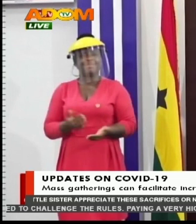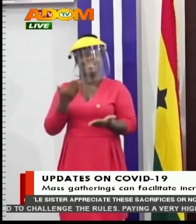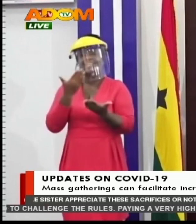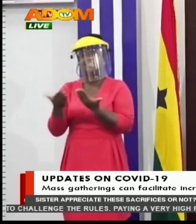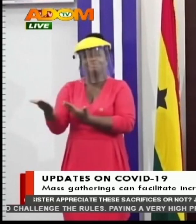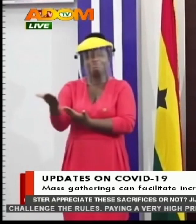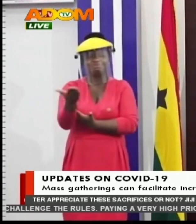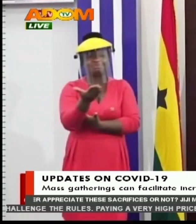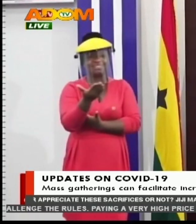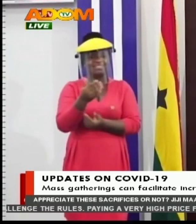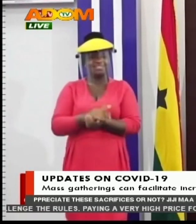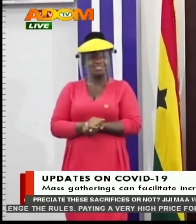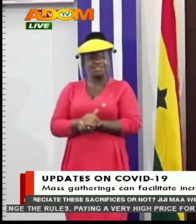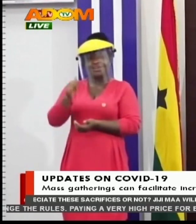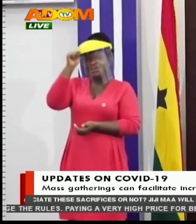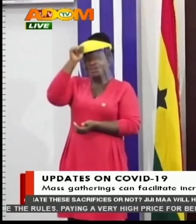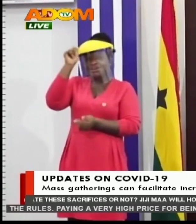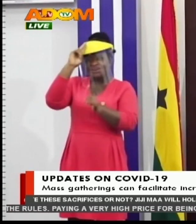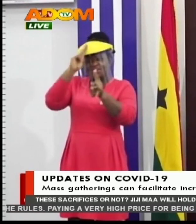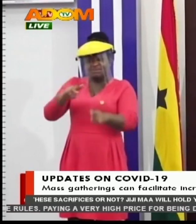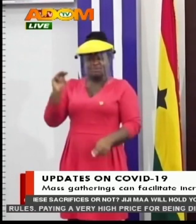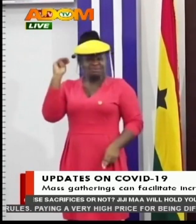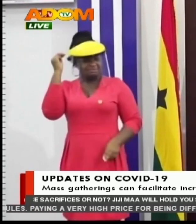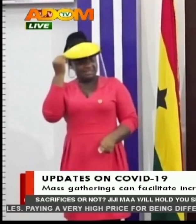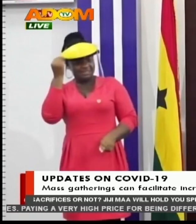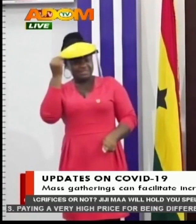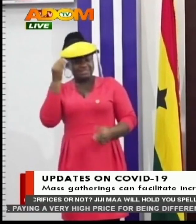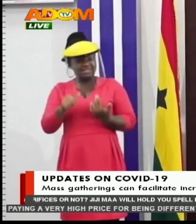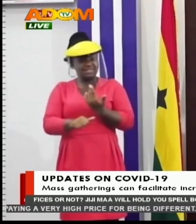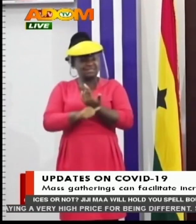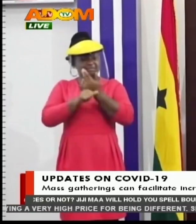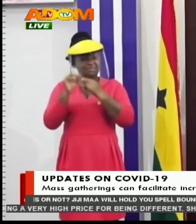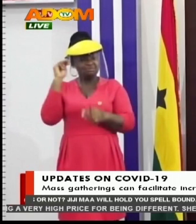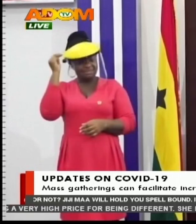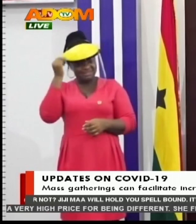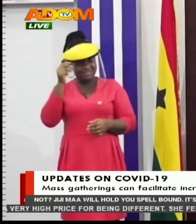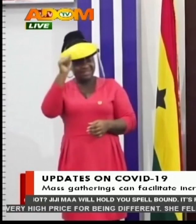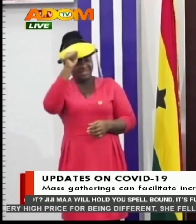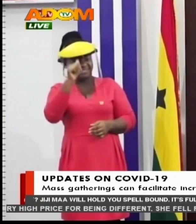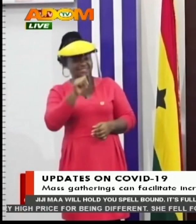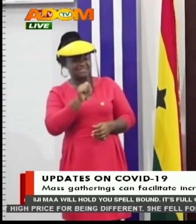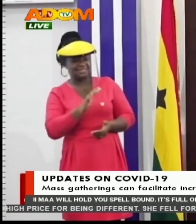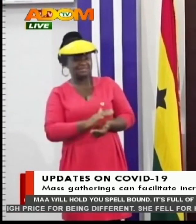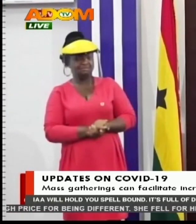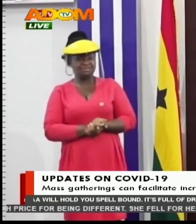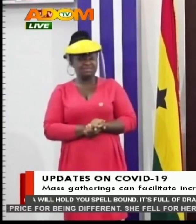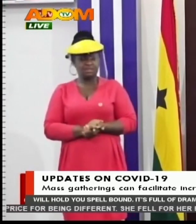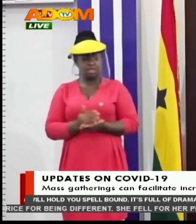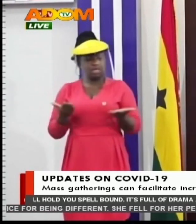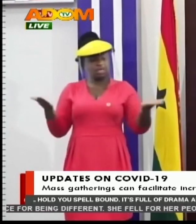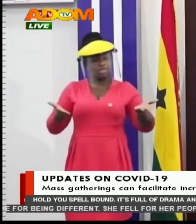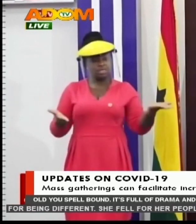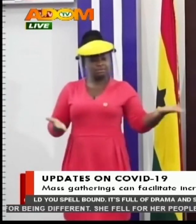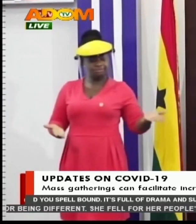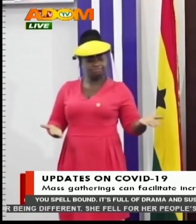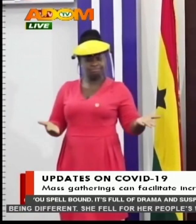is Obuasi, and the other is a factory in Tema. Let me